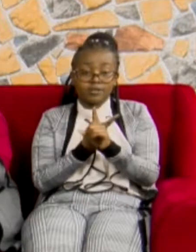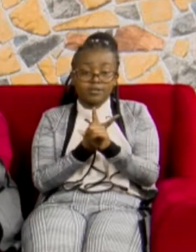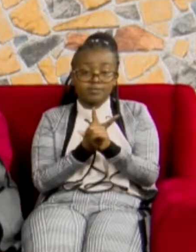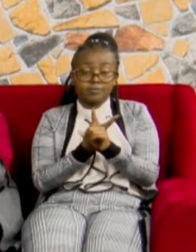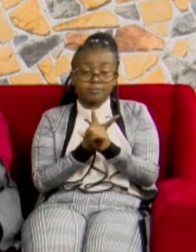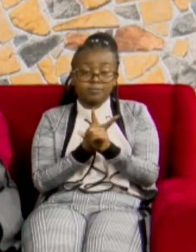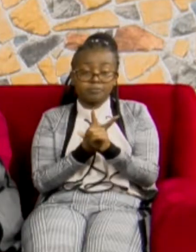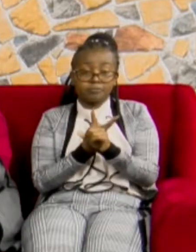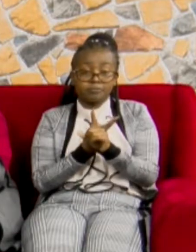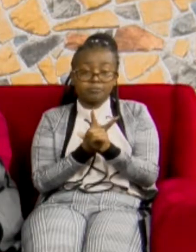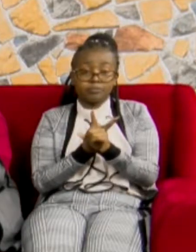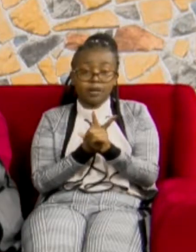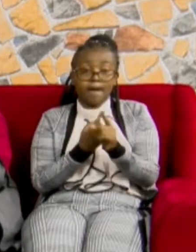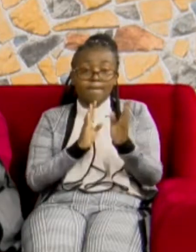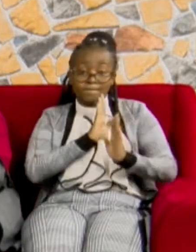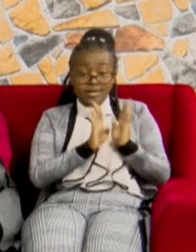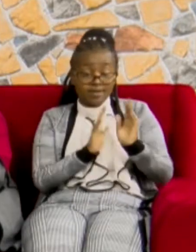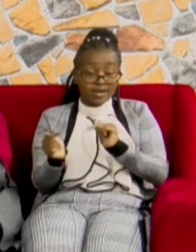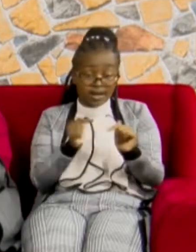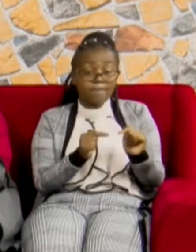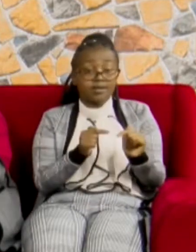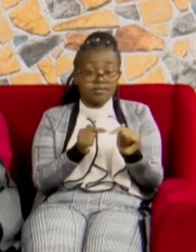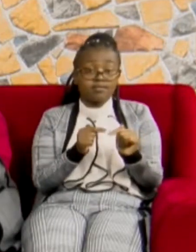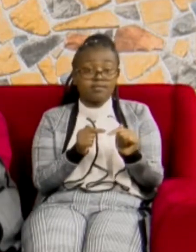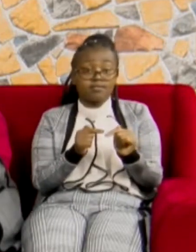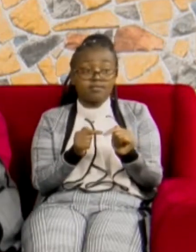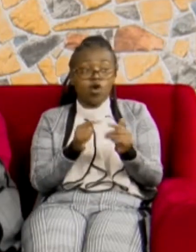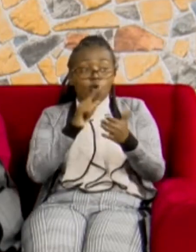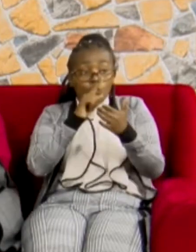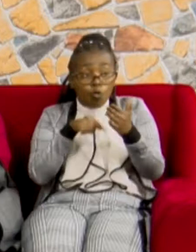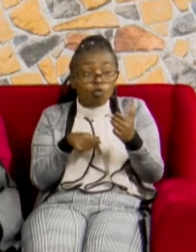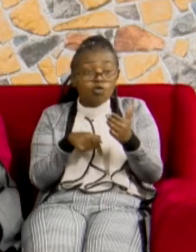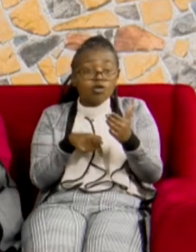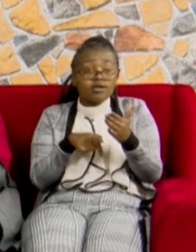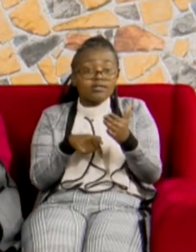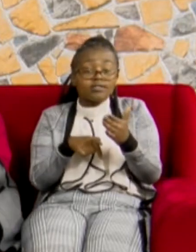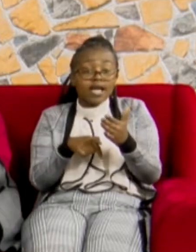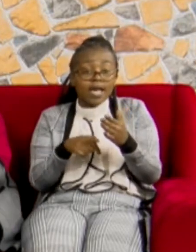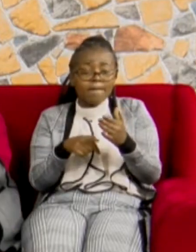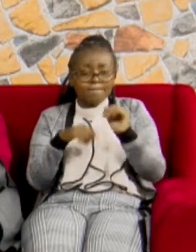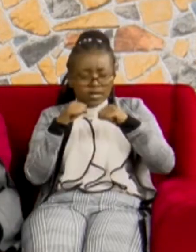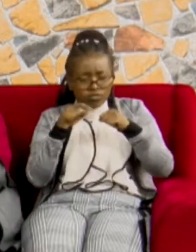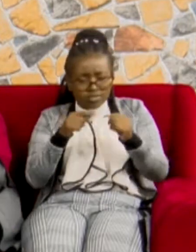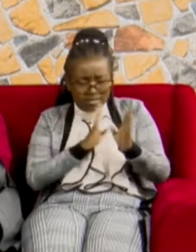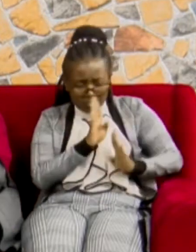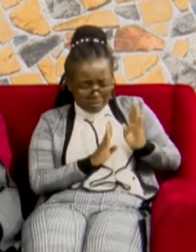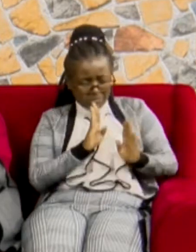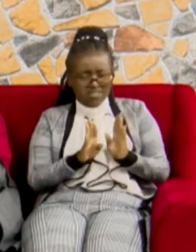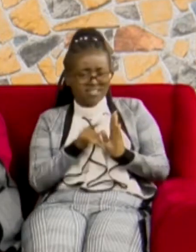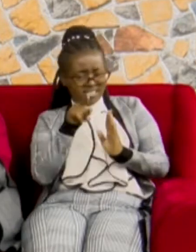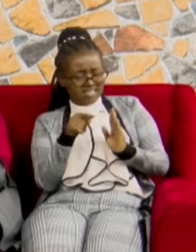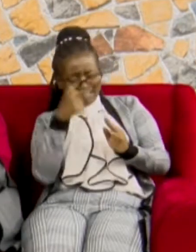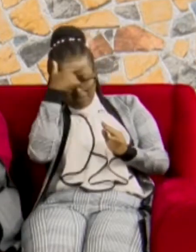different aspects, and behavior comes in with what is the function of that behavior. If a child is behaving a certain way, is